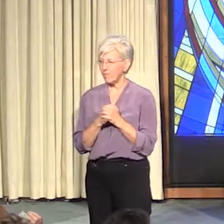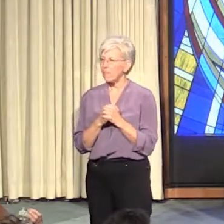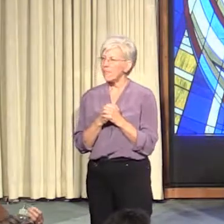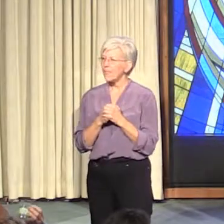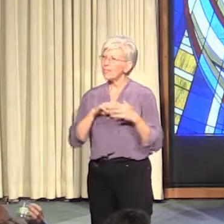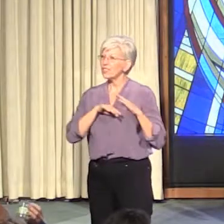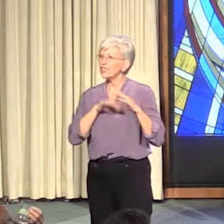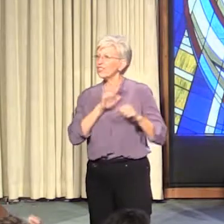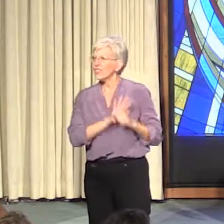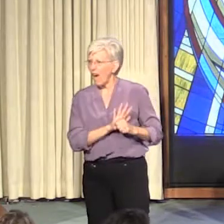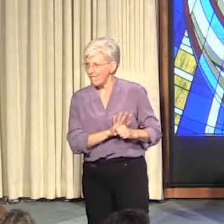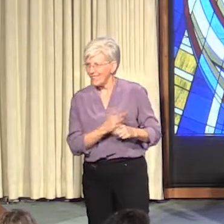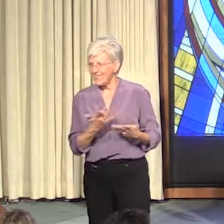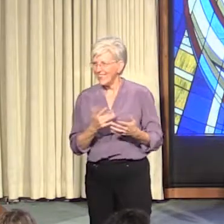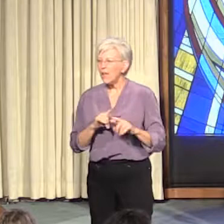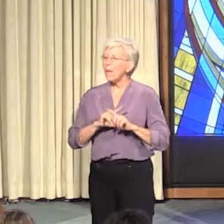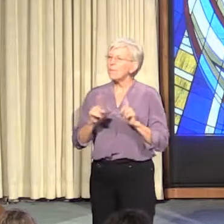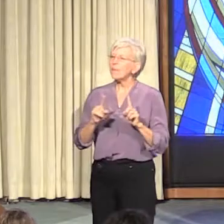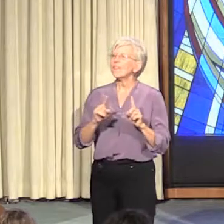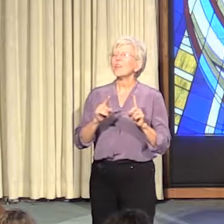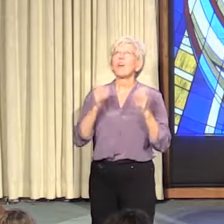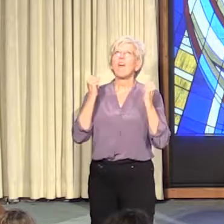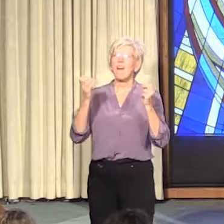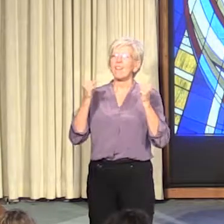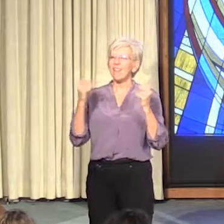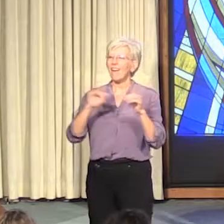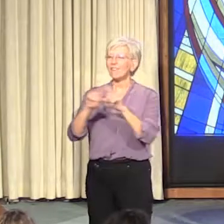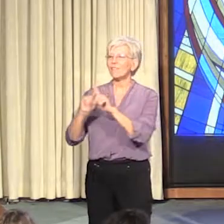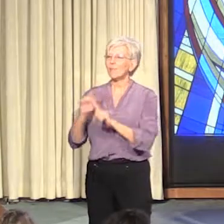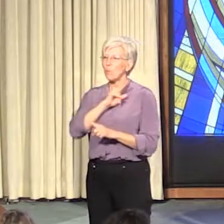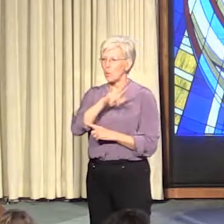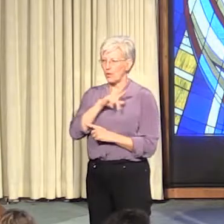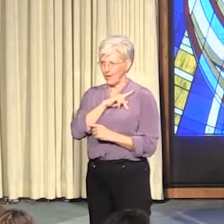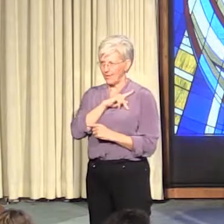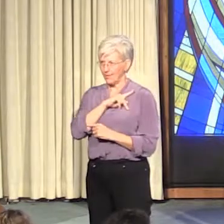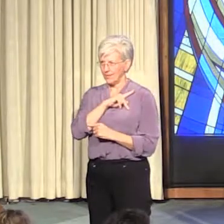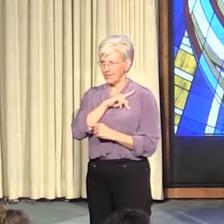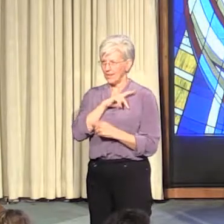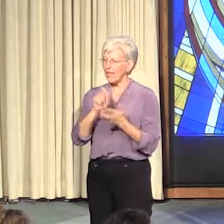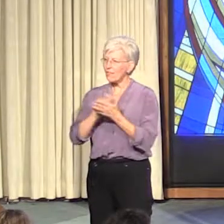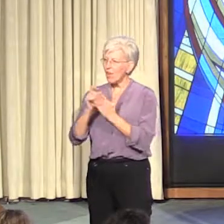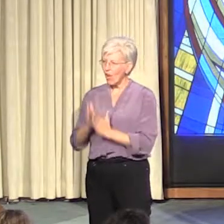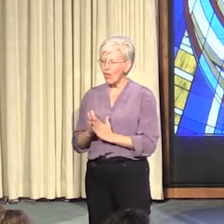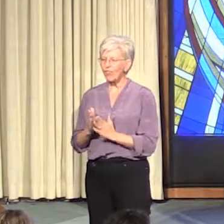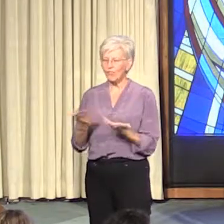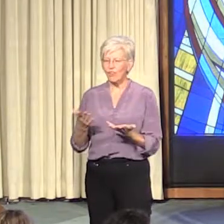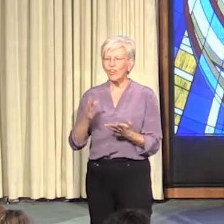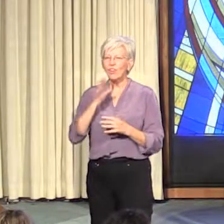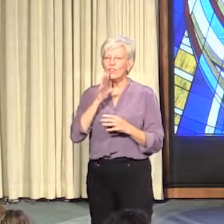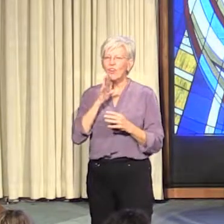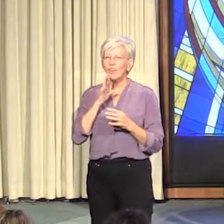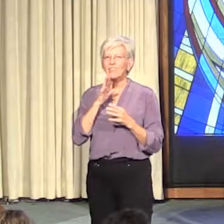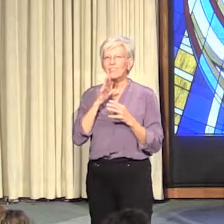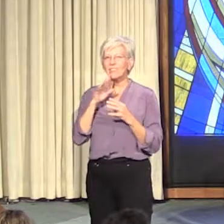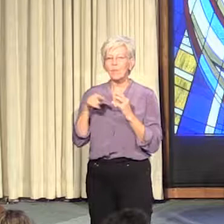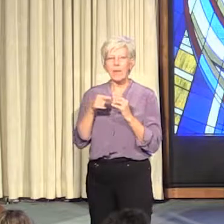But there are a lot of different personalities. Robert talks in there about, for example, and many of you may identify with